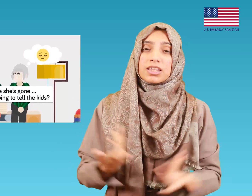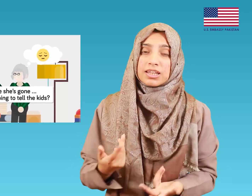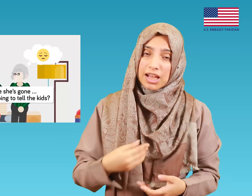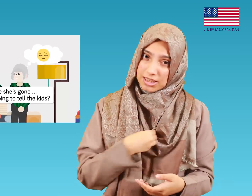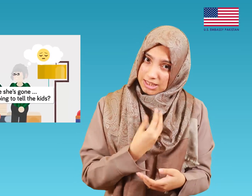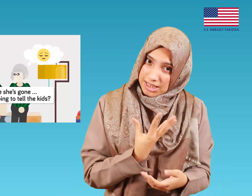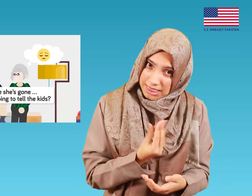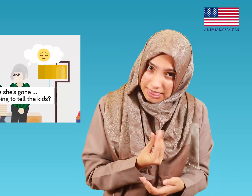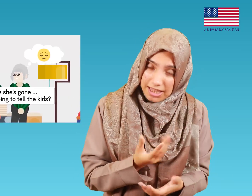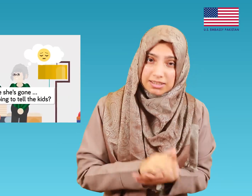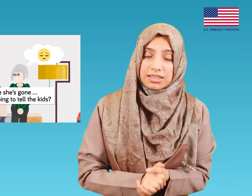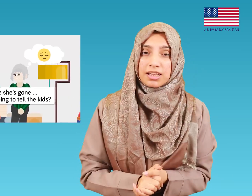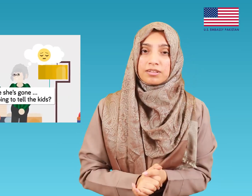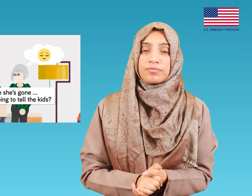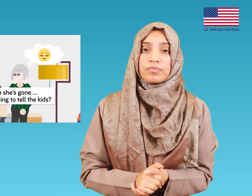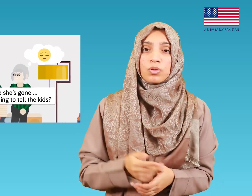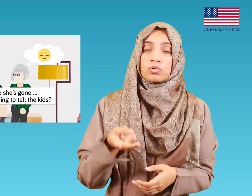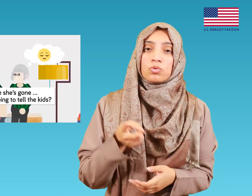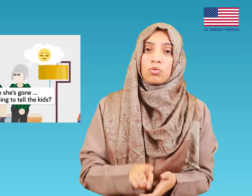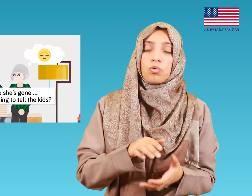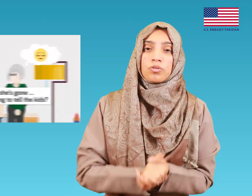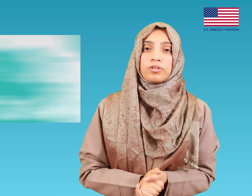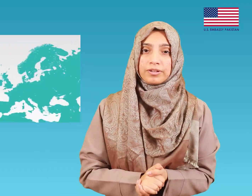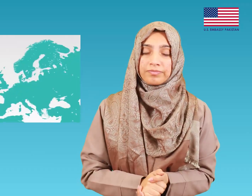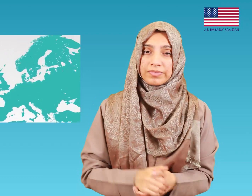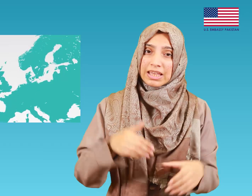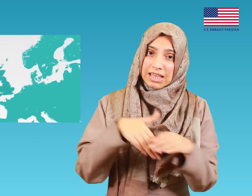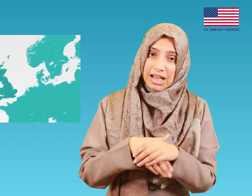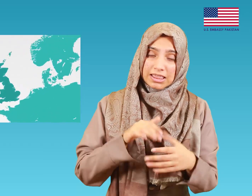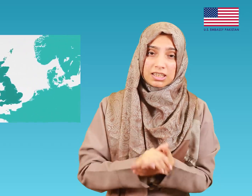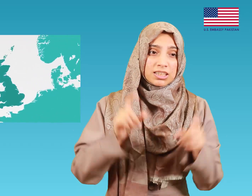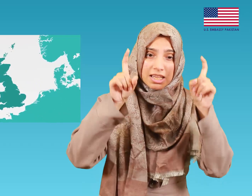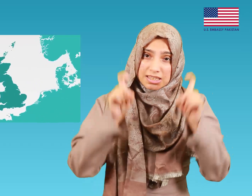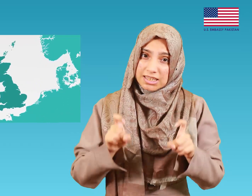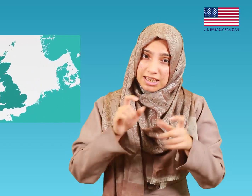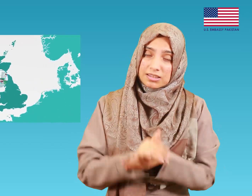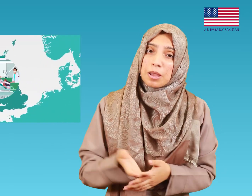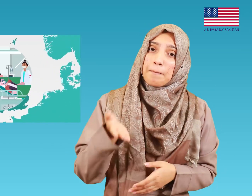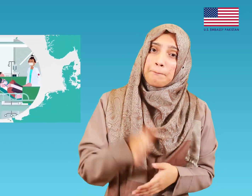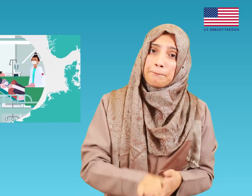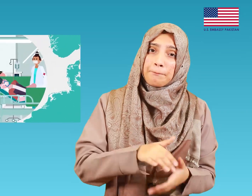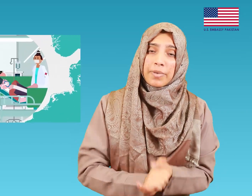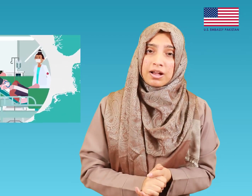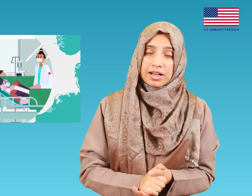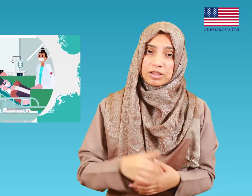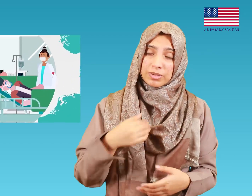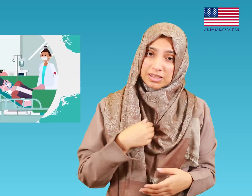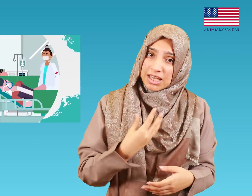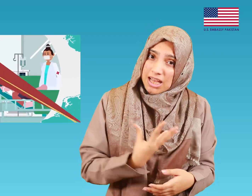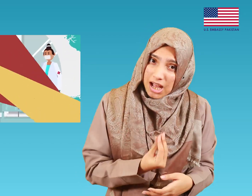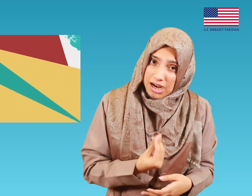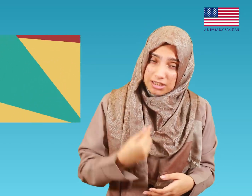heart. Image tests taken months after recovery from COVID-19 have shown lasting damage to the heart